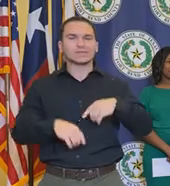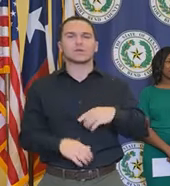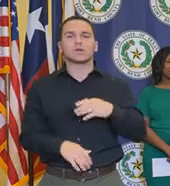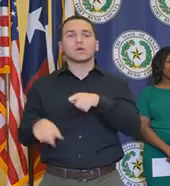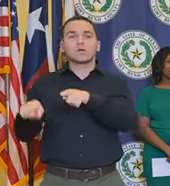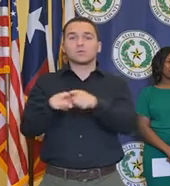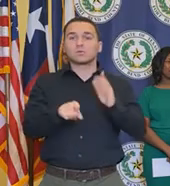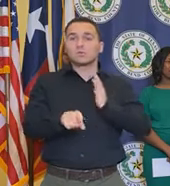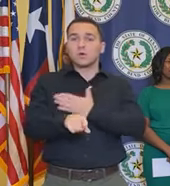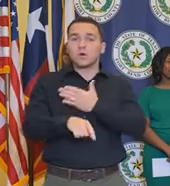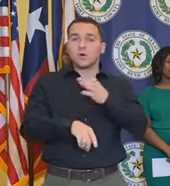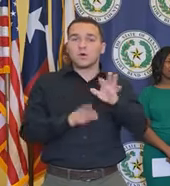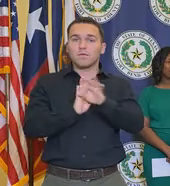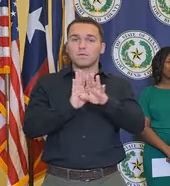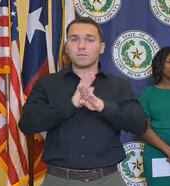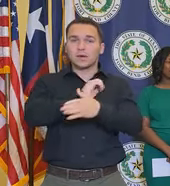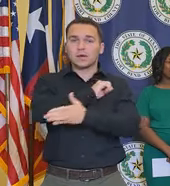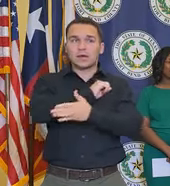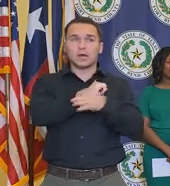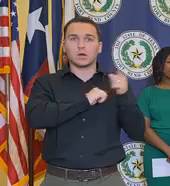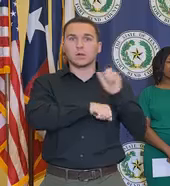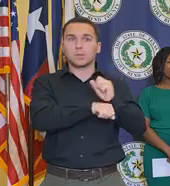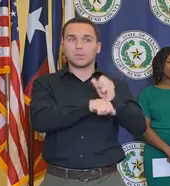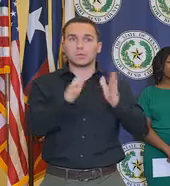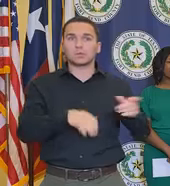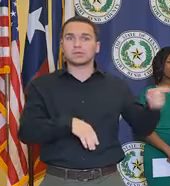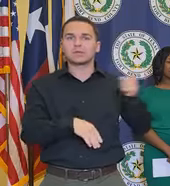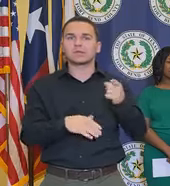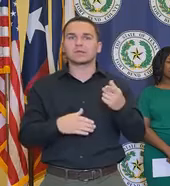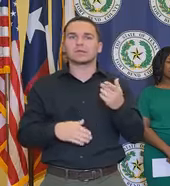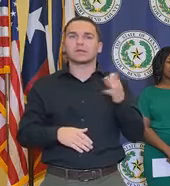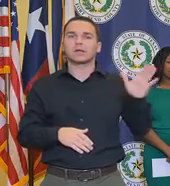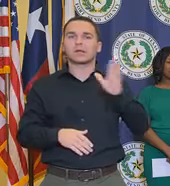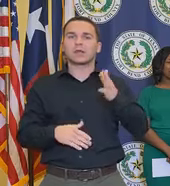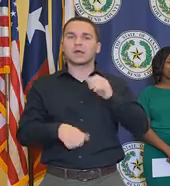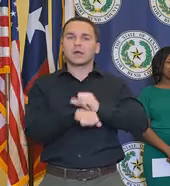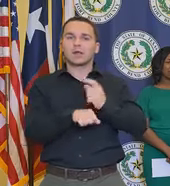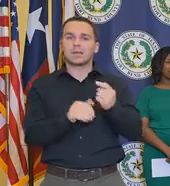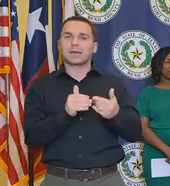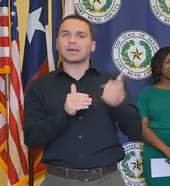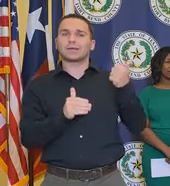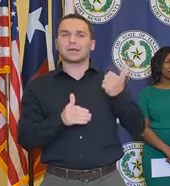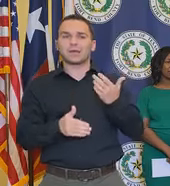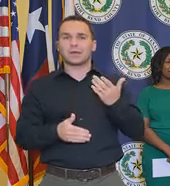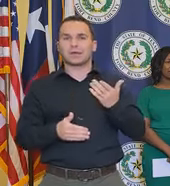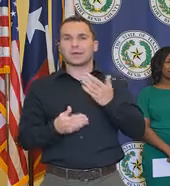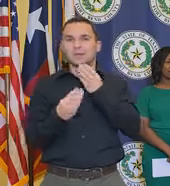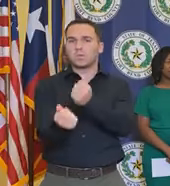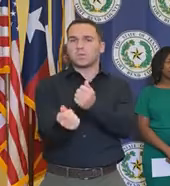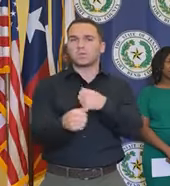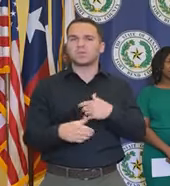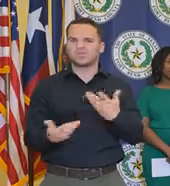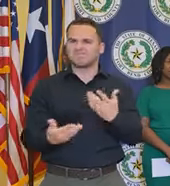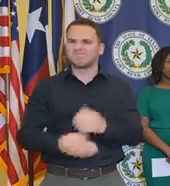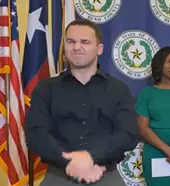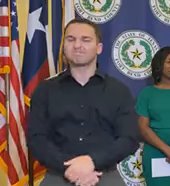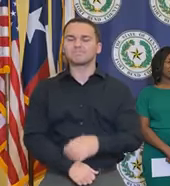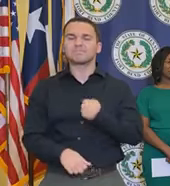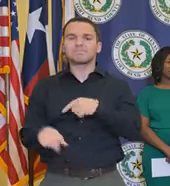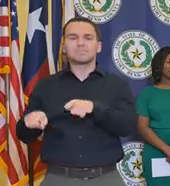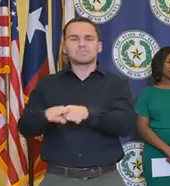can make, you know, we want to make their life a little bit easier. And also, I just wanted to add here,